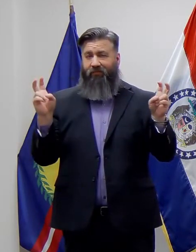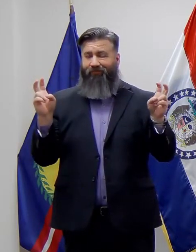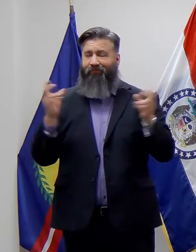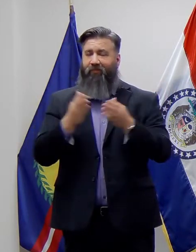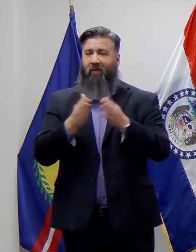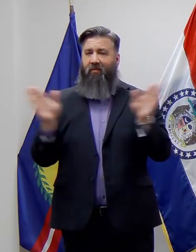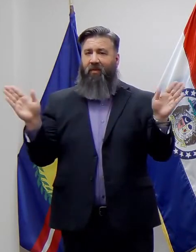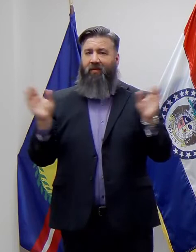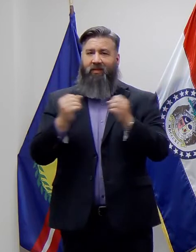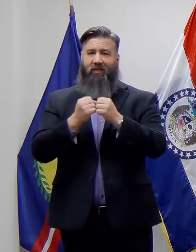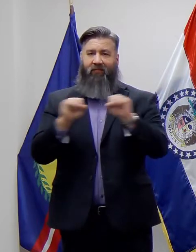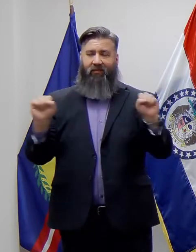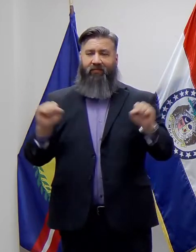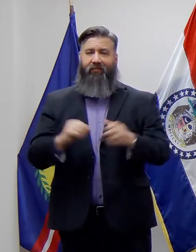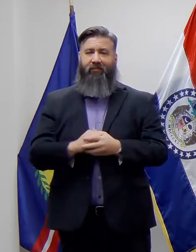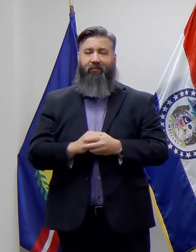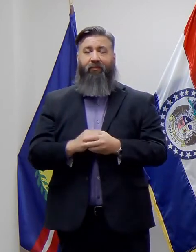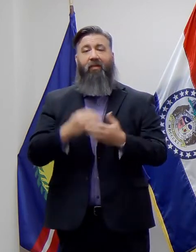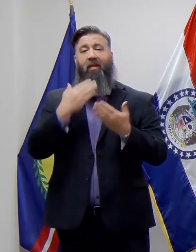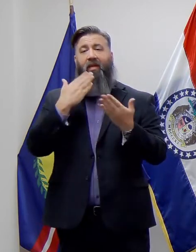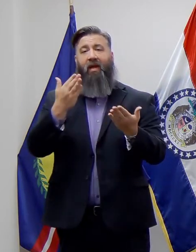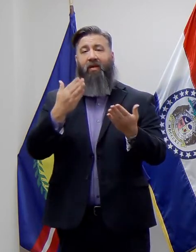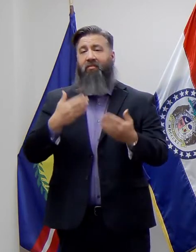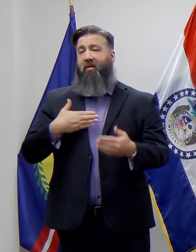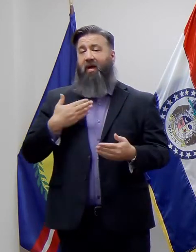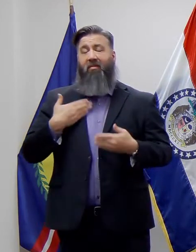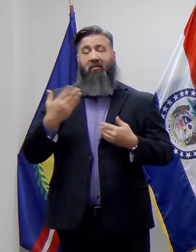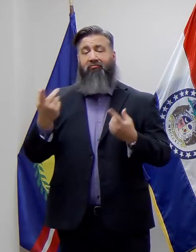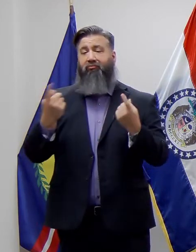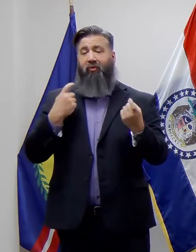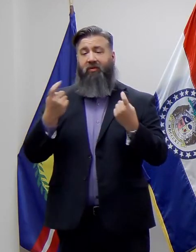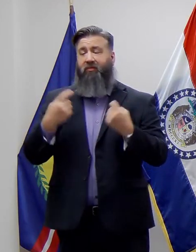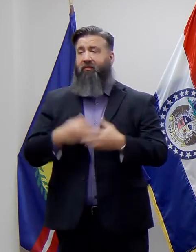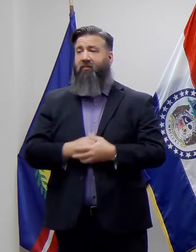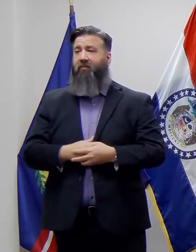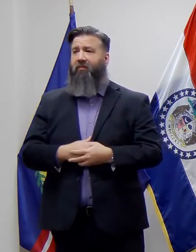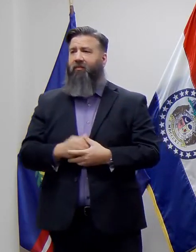public safety. Thank you, and I'd be glad to answer any questions.